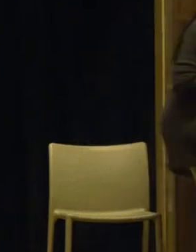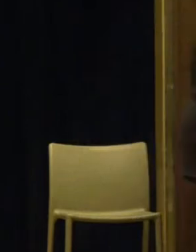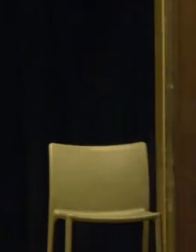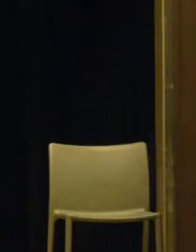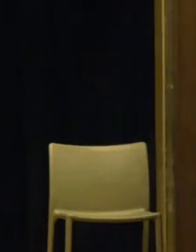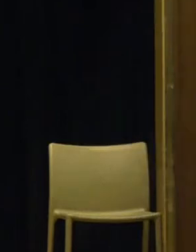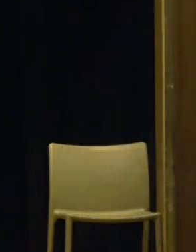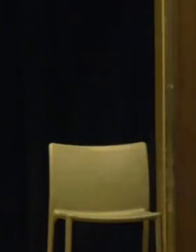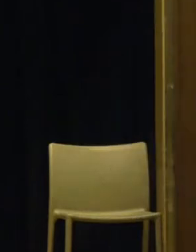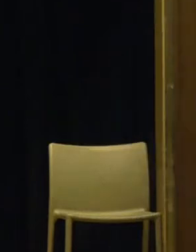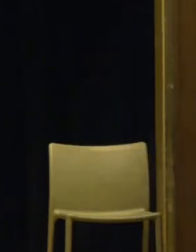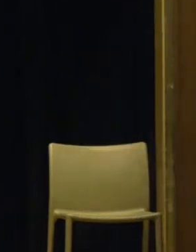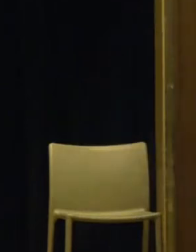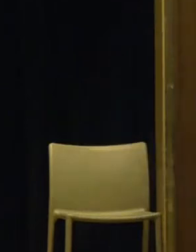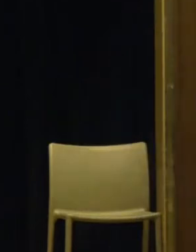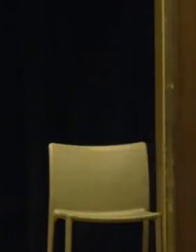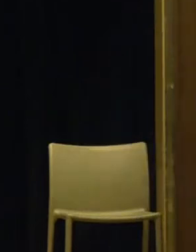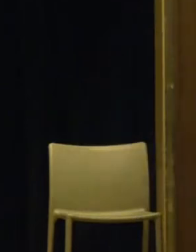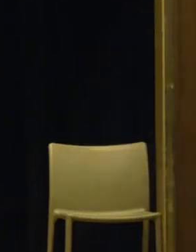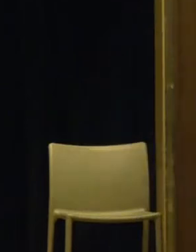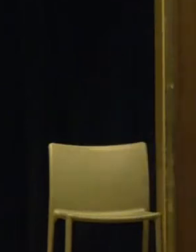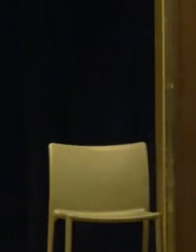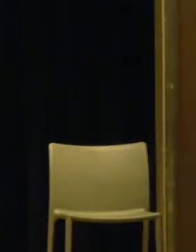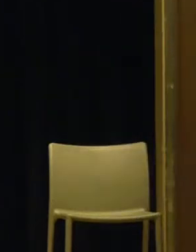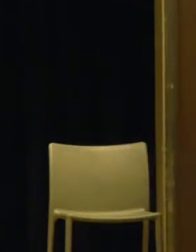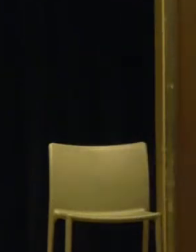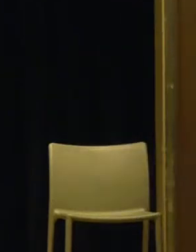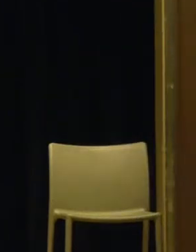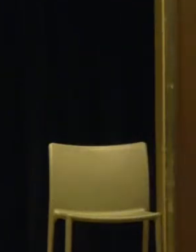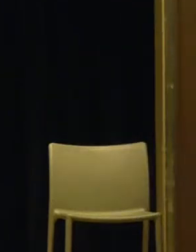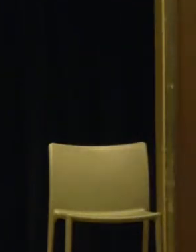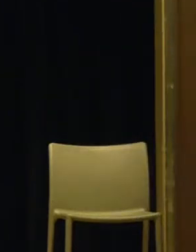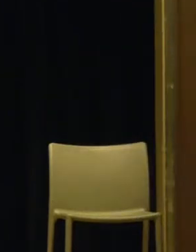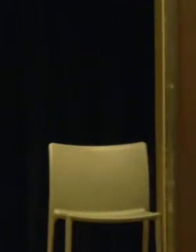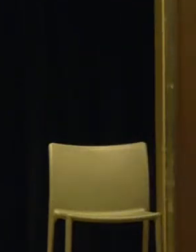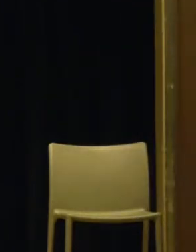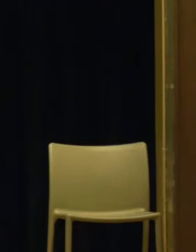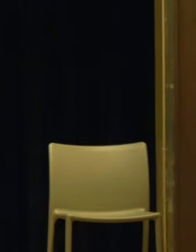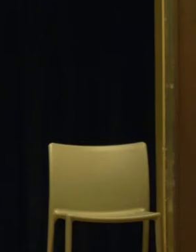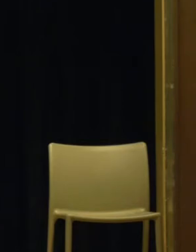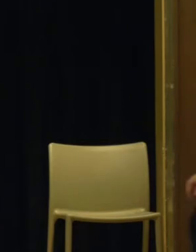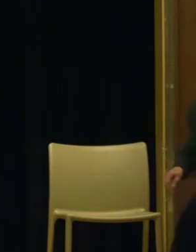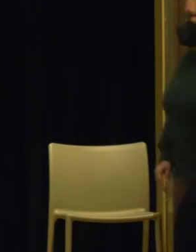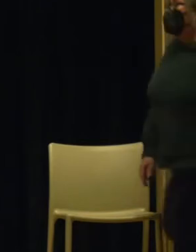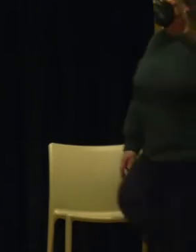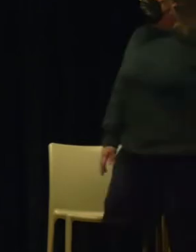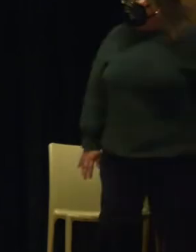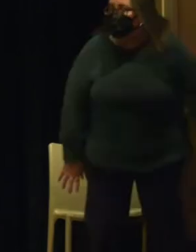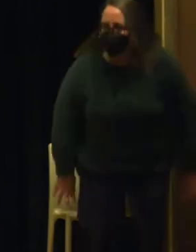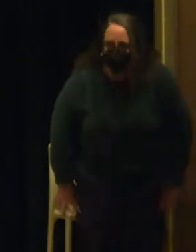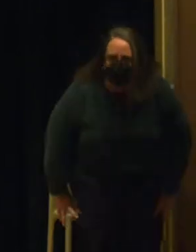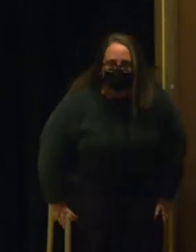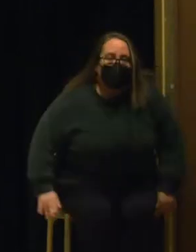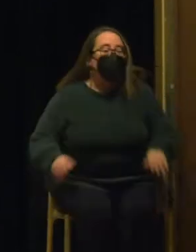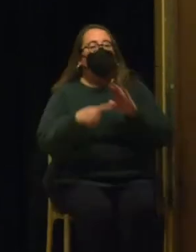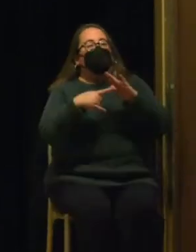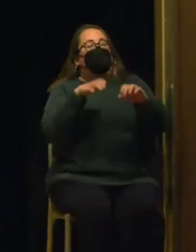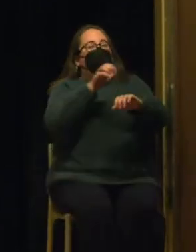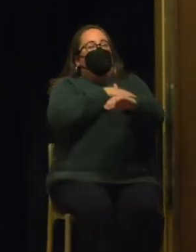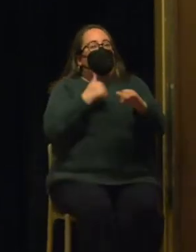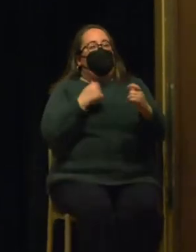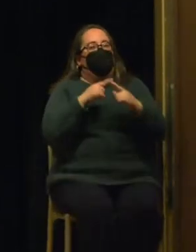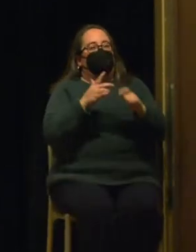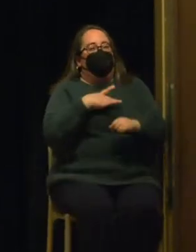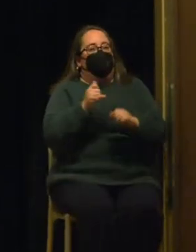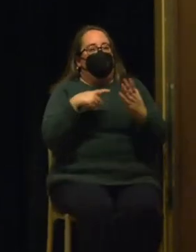power of us. Right. Of gathering together, watching together. Right. Like, and we want to do that. Yeah. We want to like the programming.